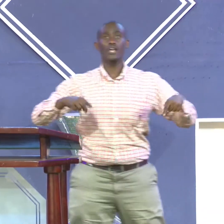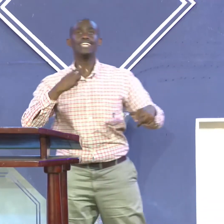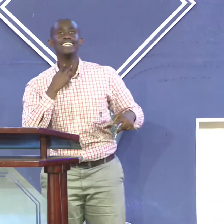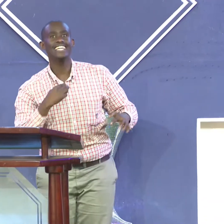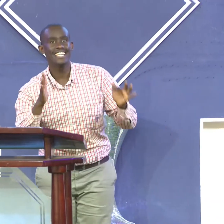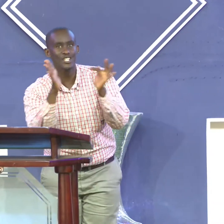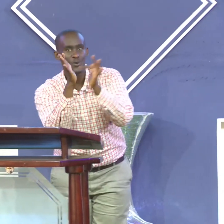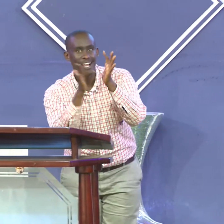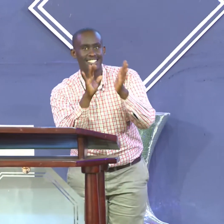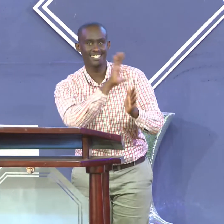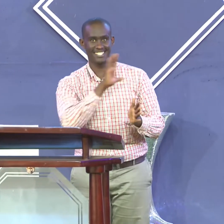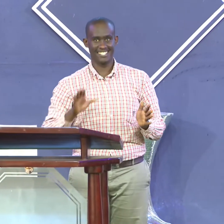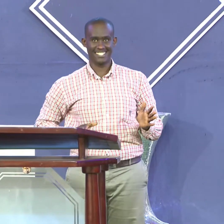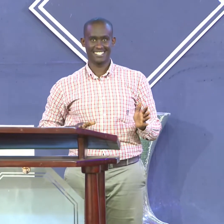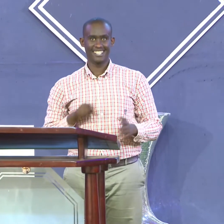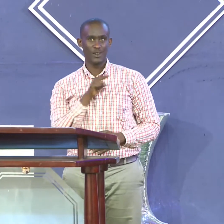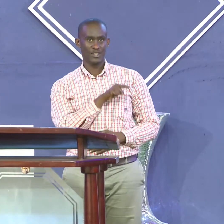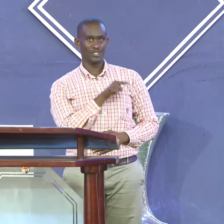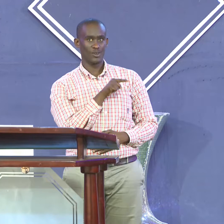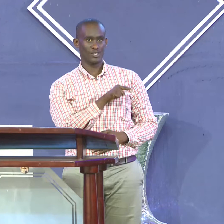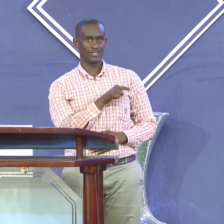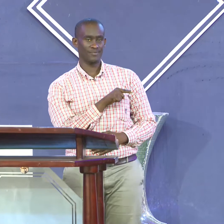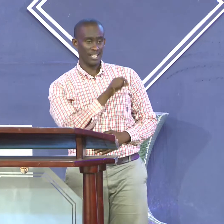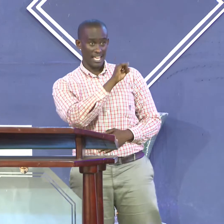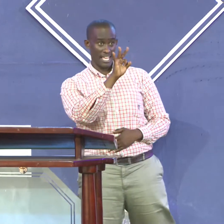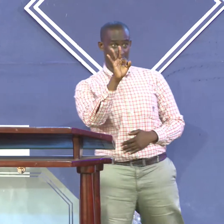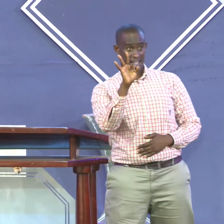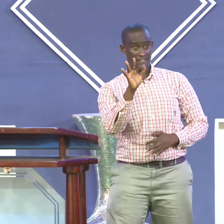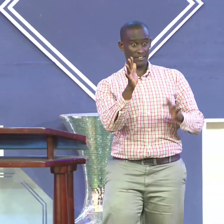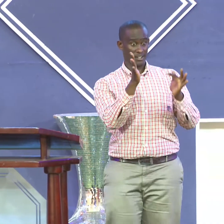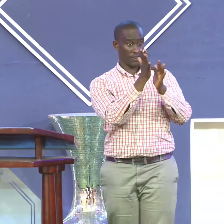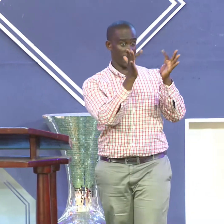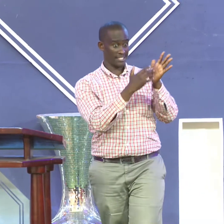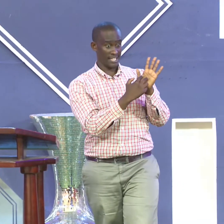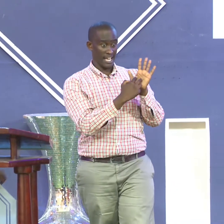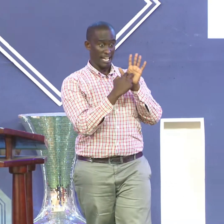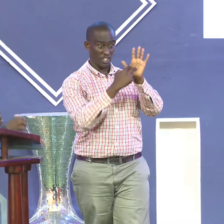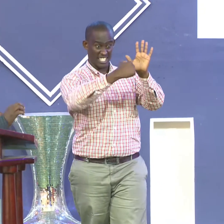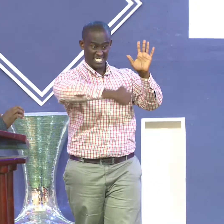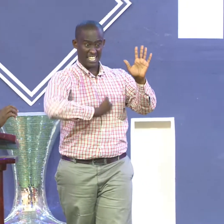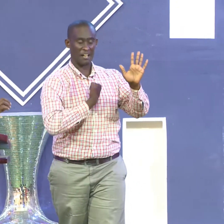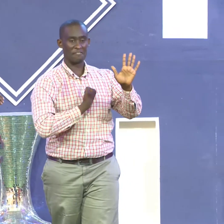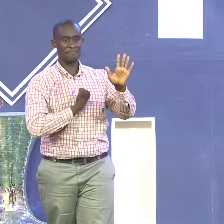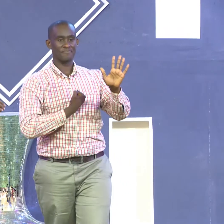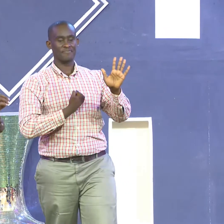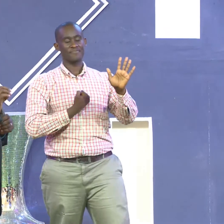He is the one we need. Christ, when he speaks of himself,